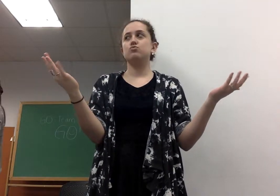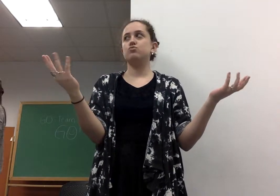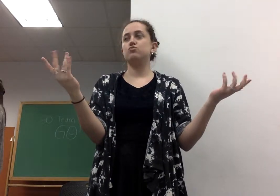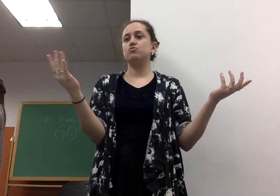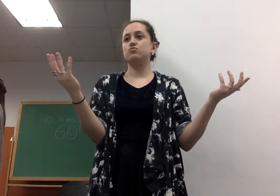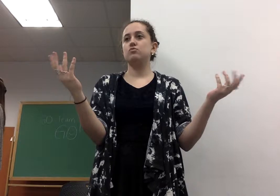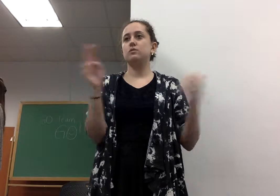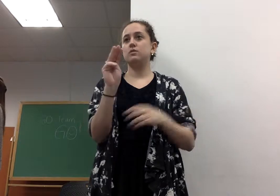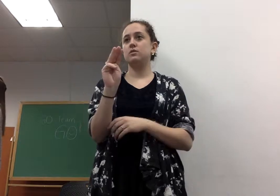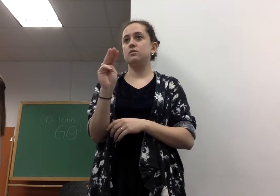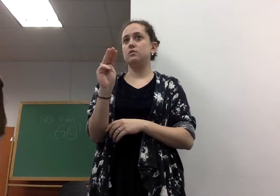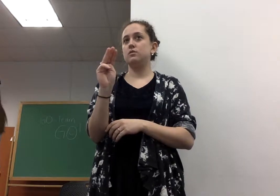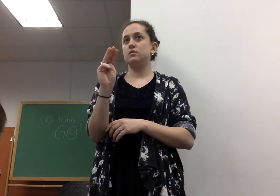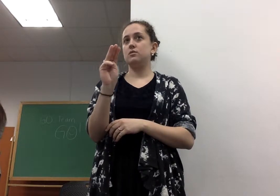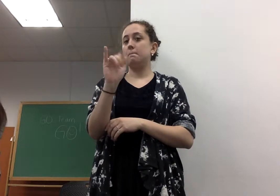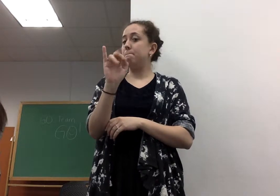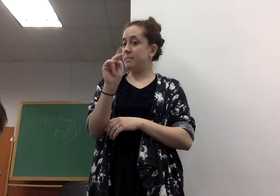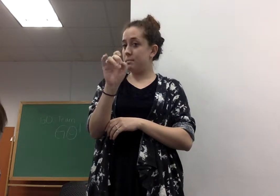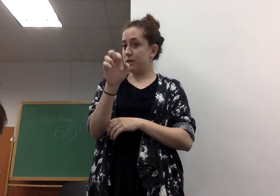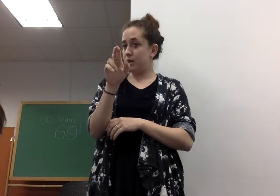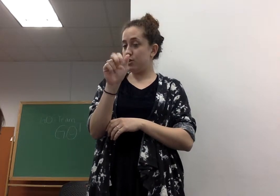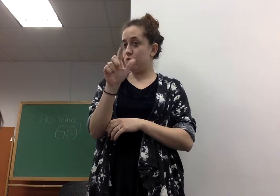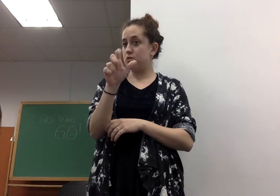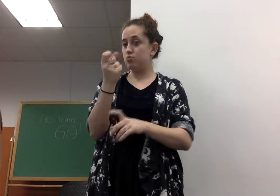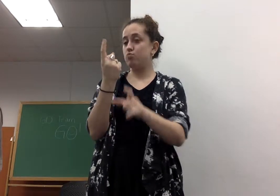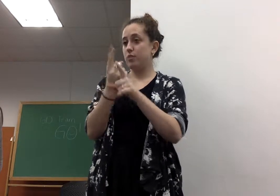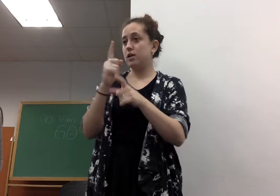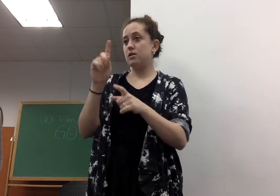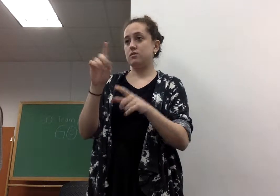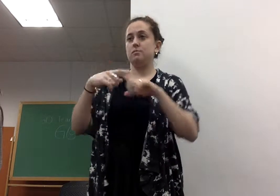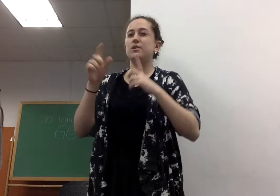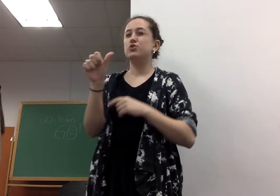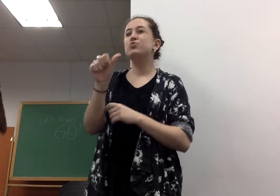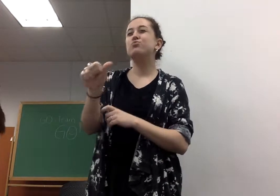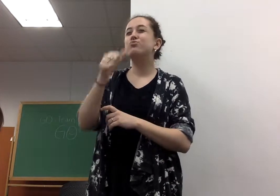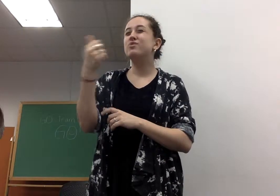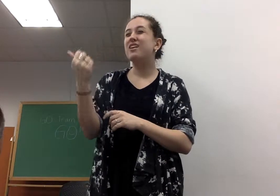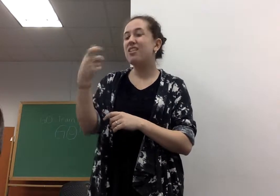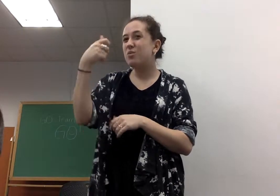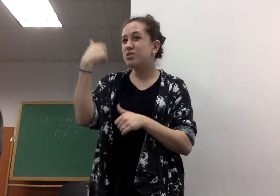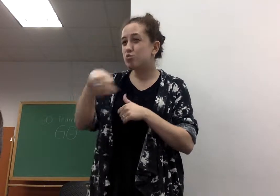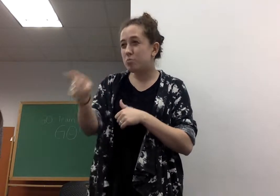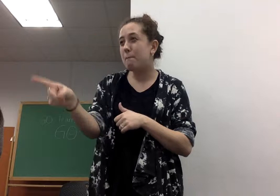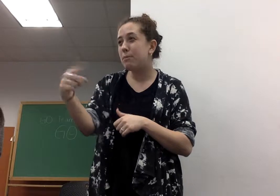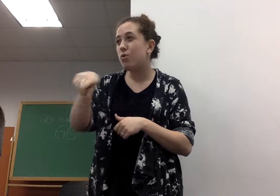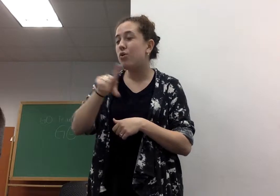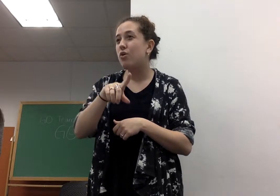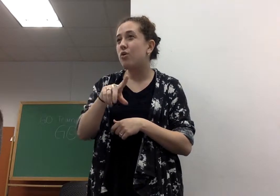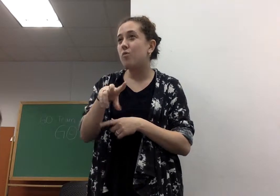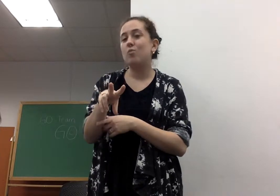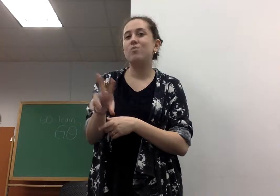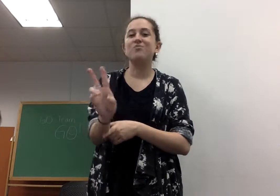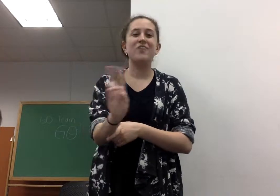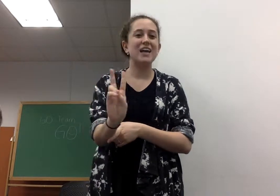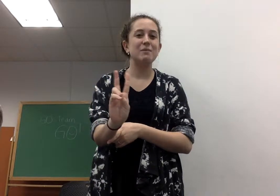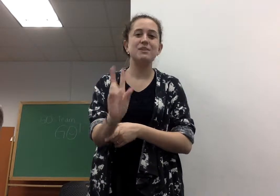Yeah, good. Minerals. That's great. Well, we got calcium. Is there another one that you remember our discussion with? Vitamins. No, vitamins and minerals are 2 different things. We have a group